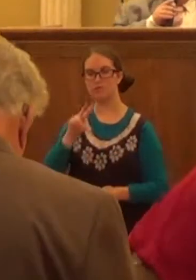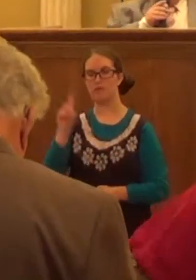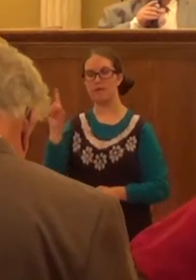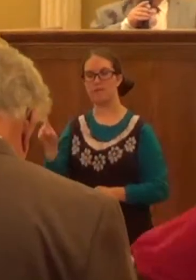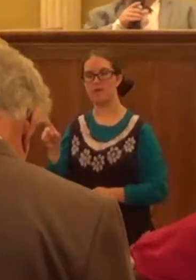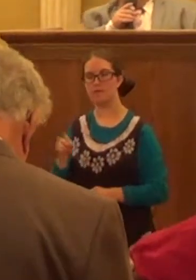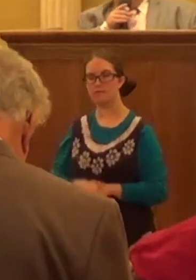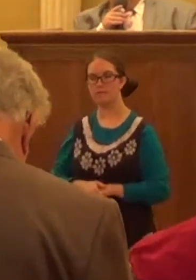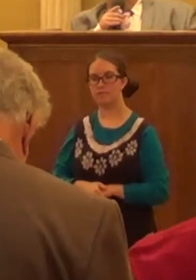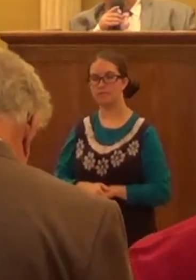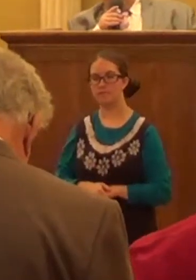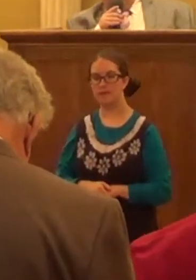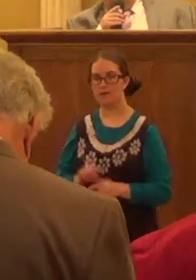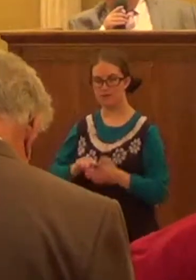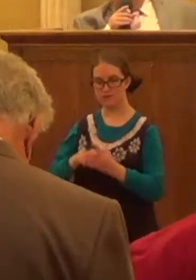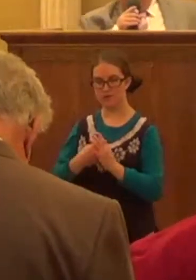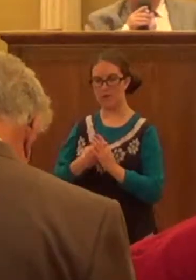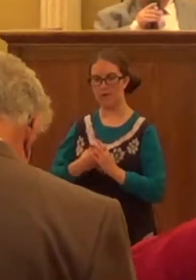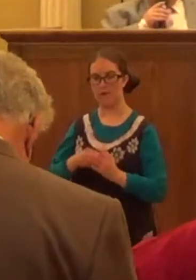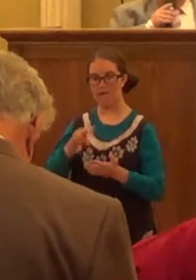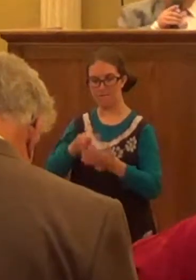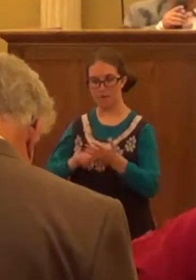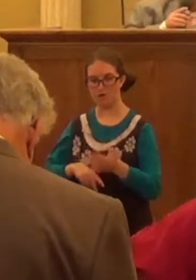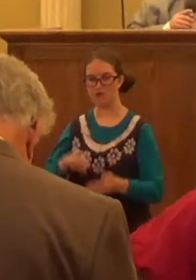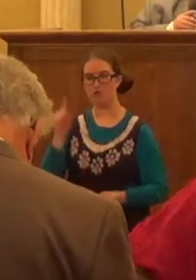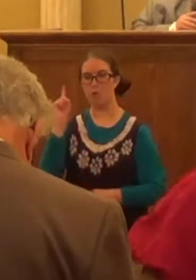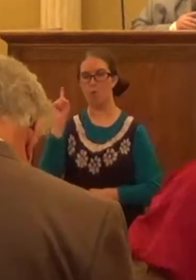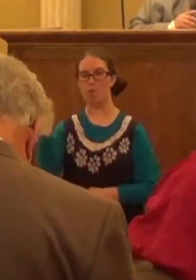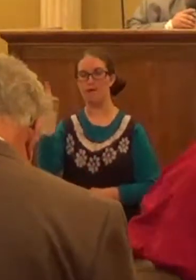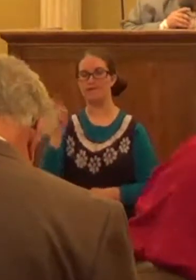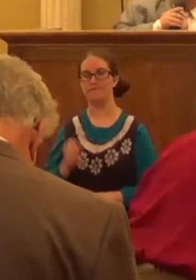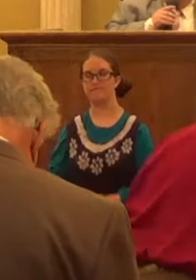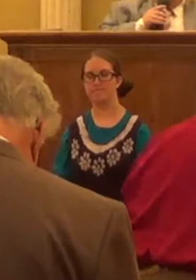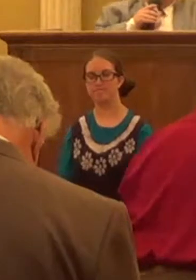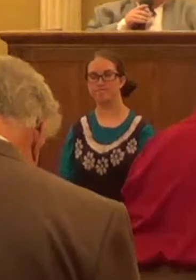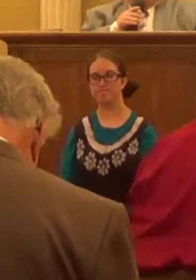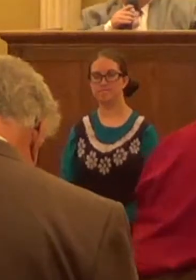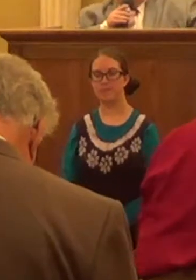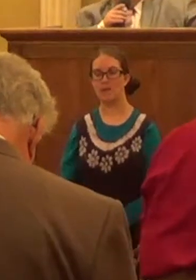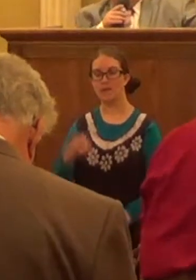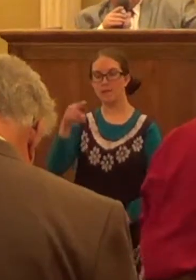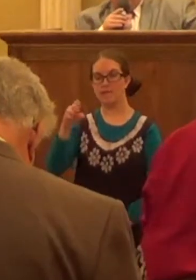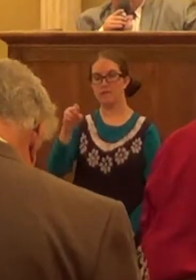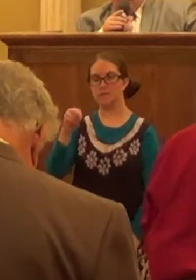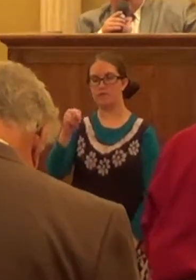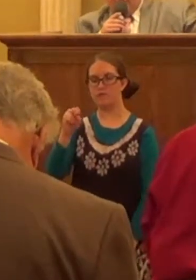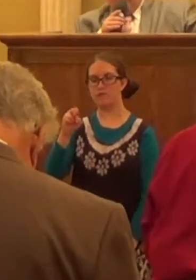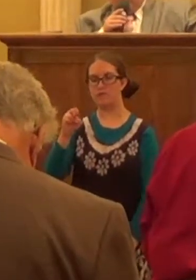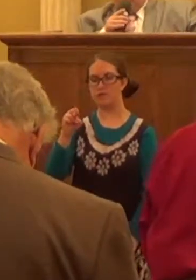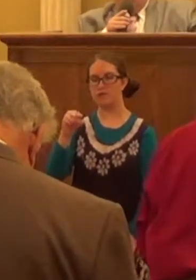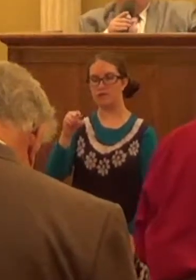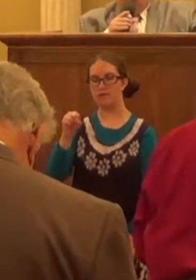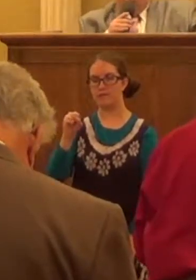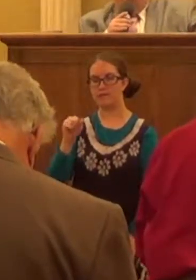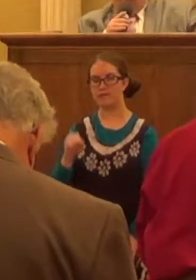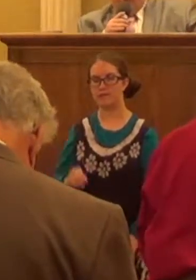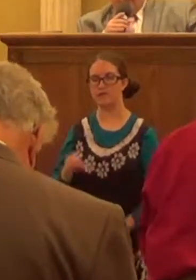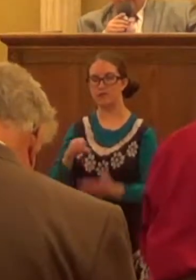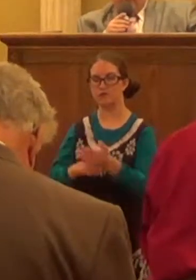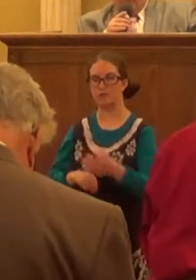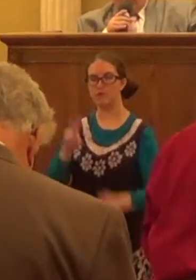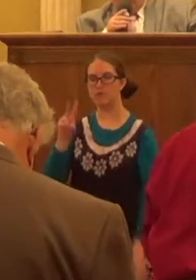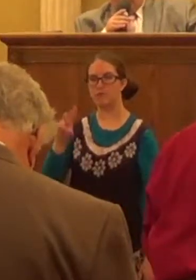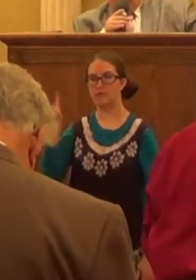21, and we're going to be starting at verse 1. Amen. Genesis chapter